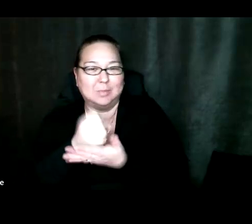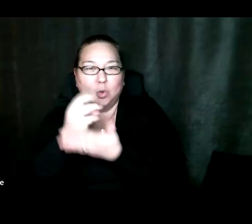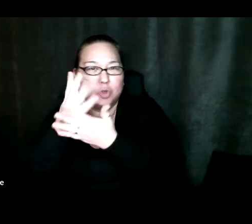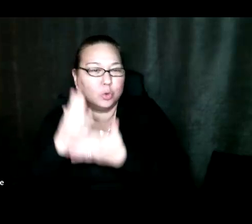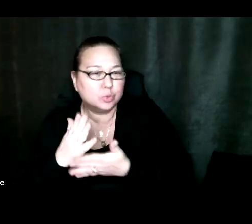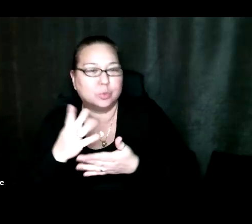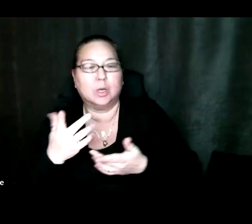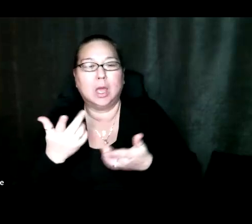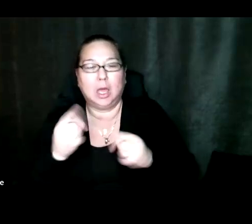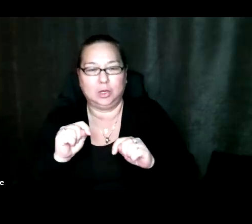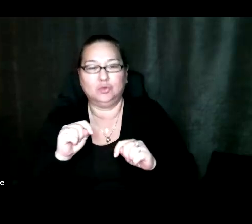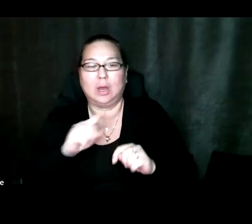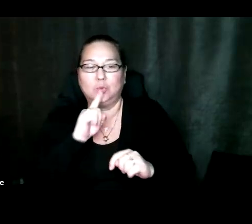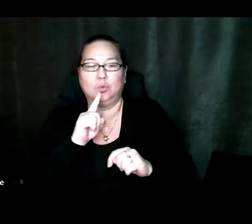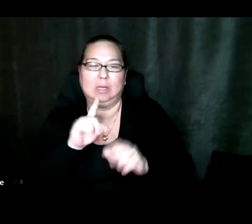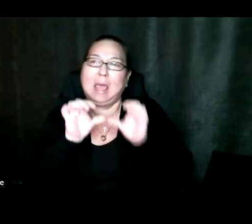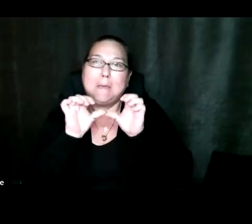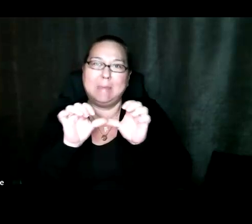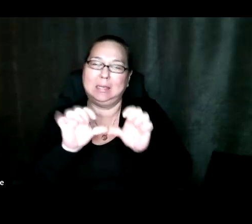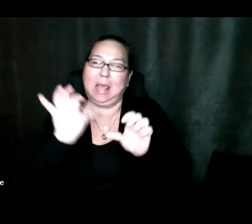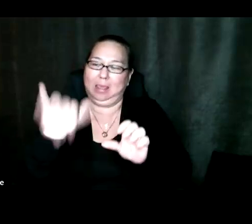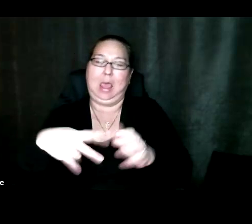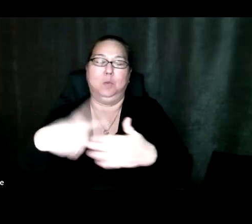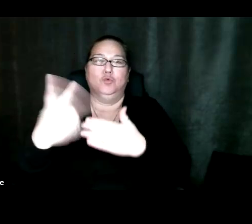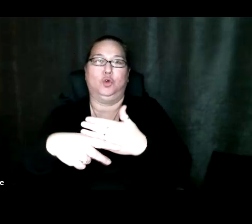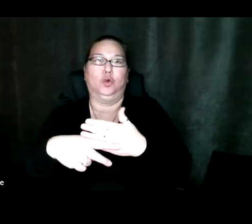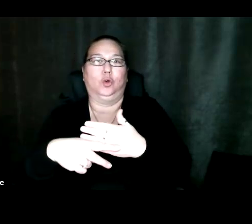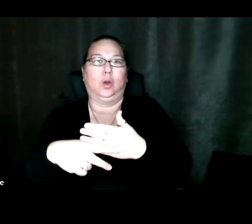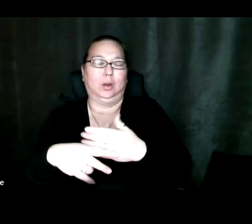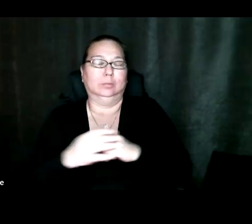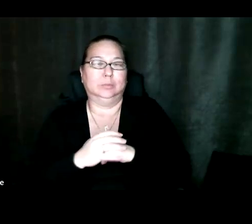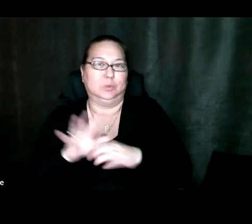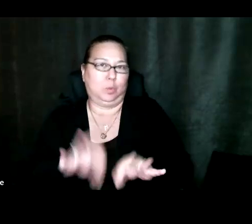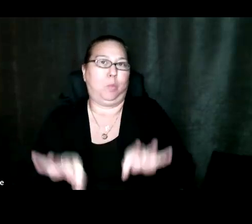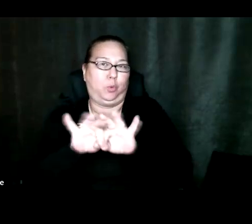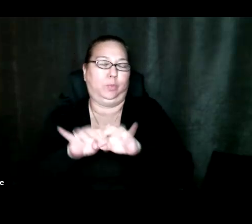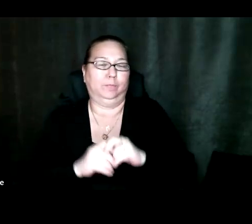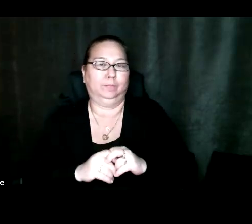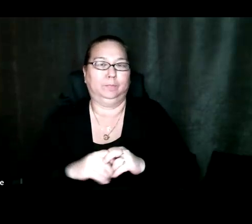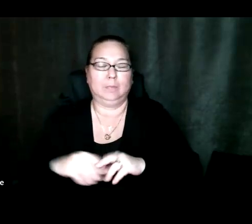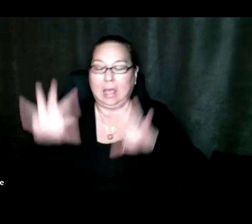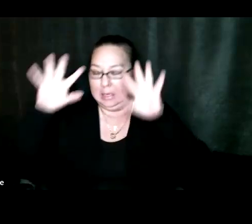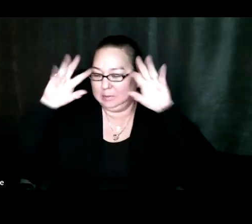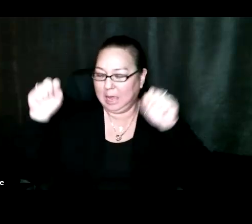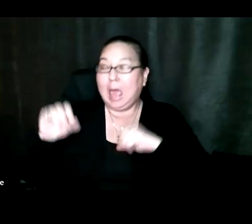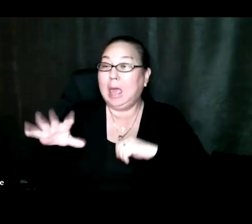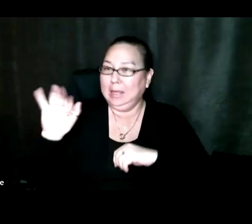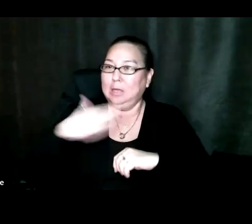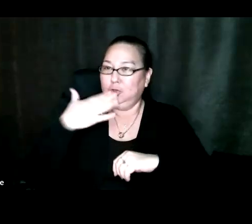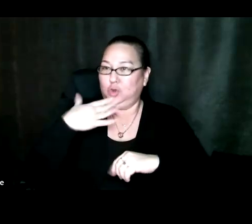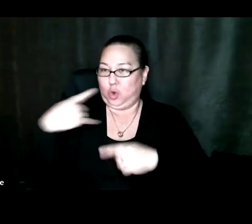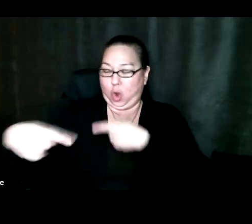them in our highest need schools. Yeah, I mean, I think that there's certainly a very good argument that the ESSER dollars